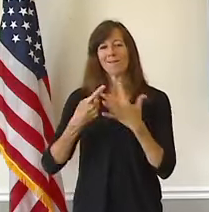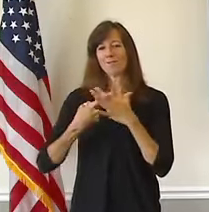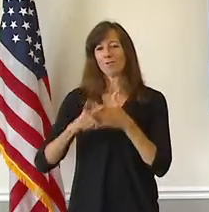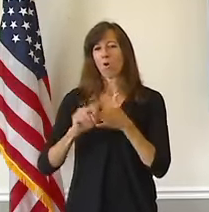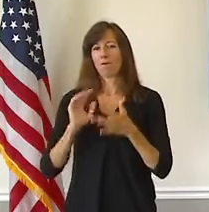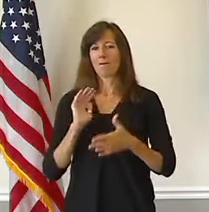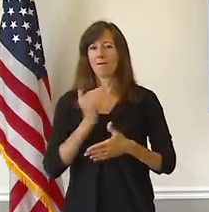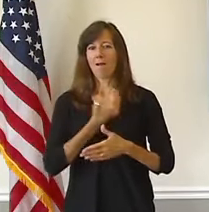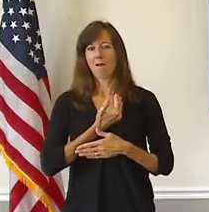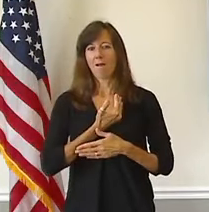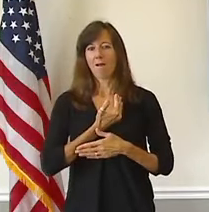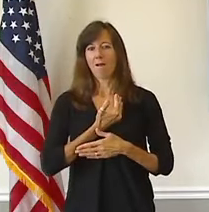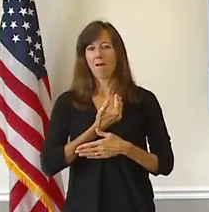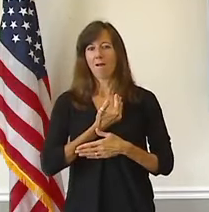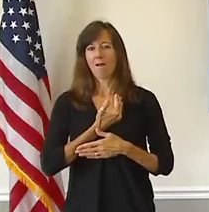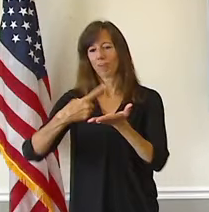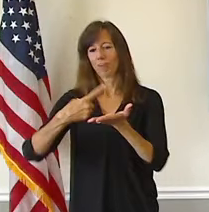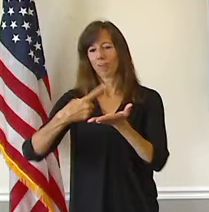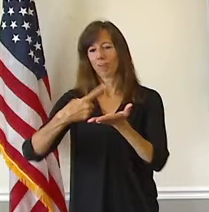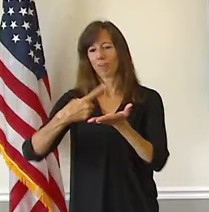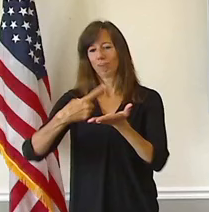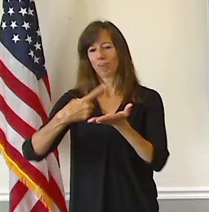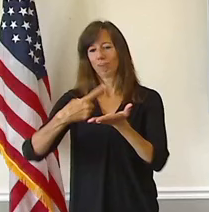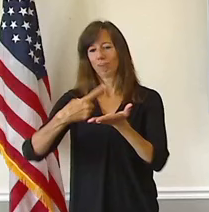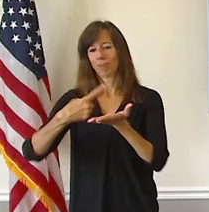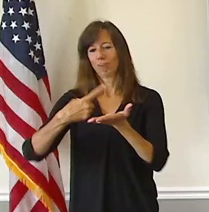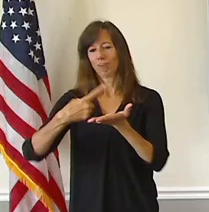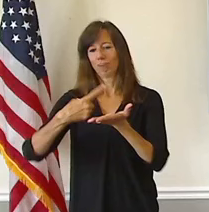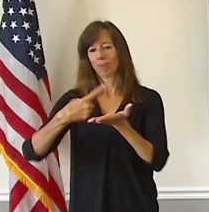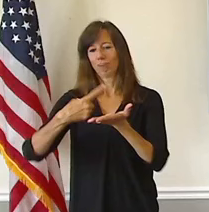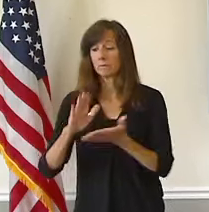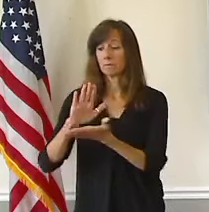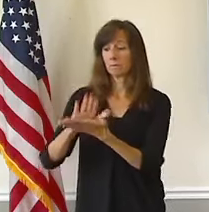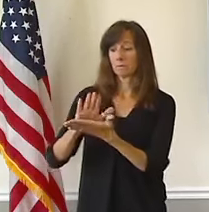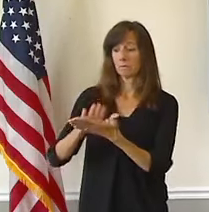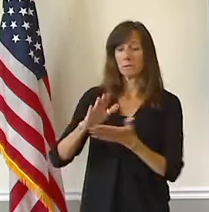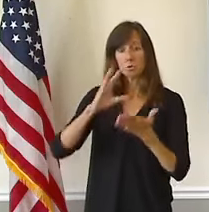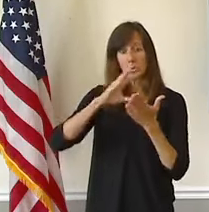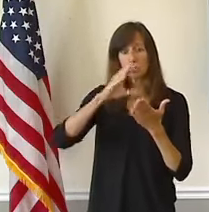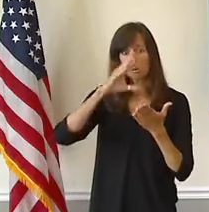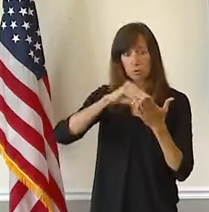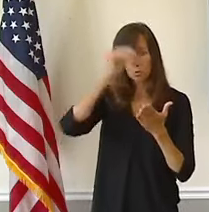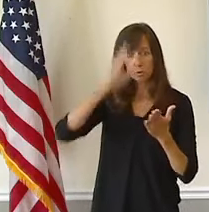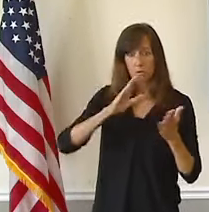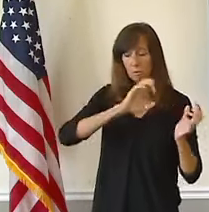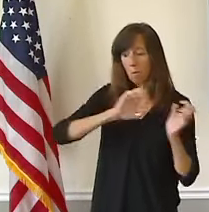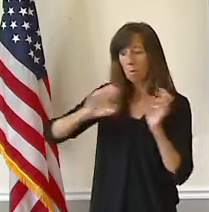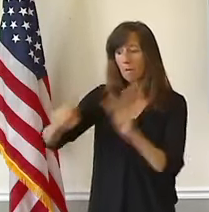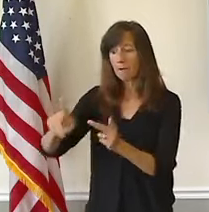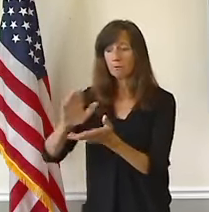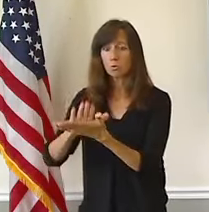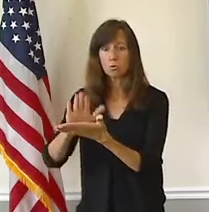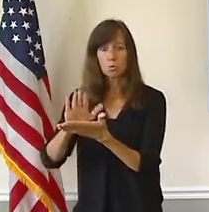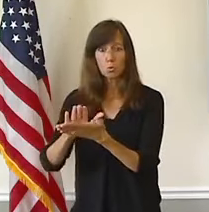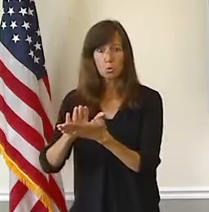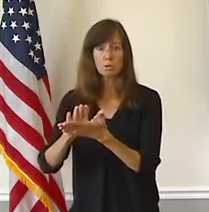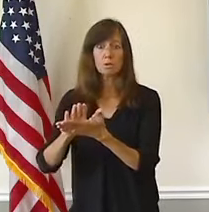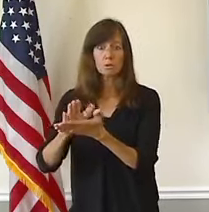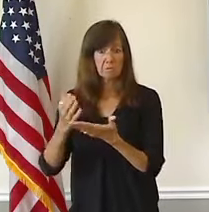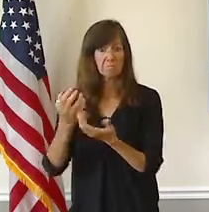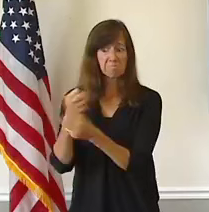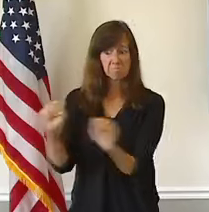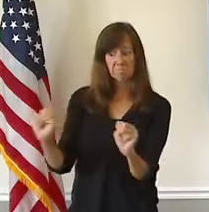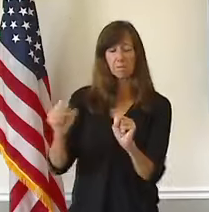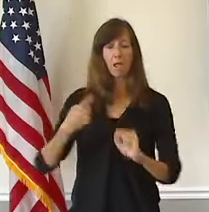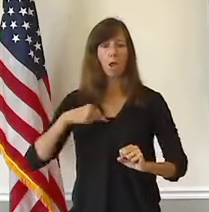that students would get back to an in-person education with certain precautions. We continue to advise the districts on how to make that